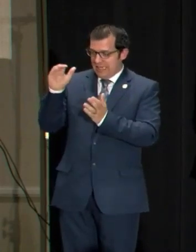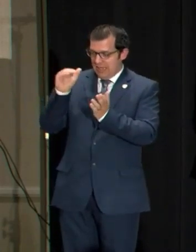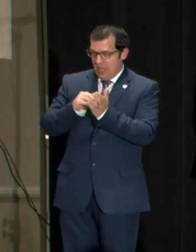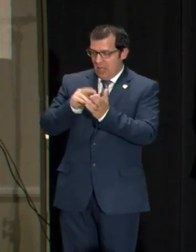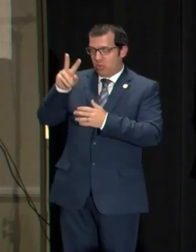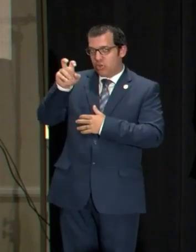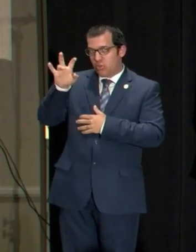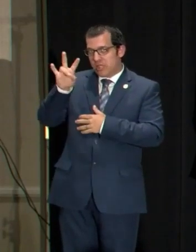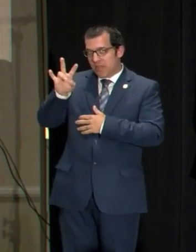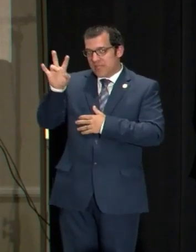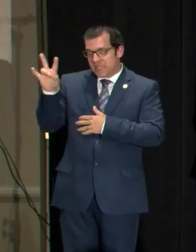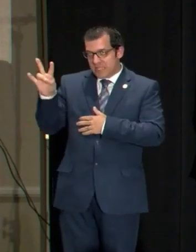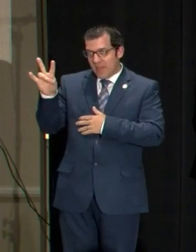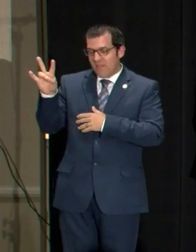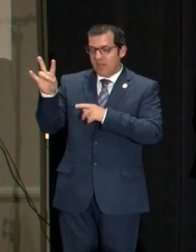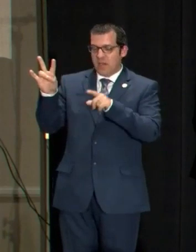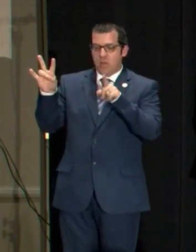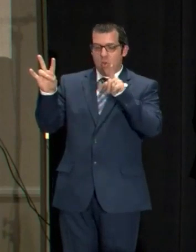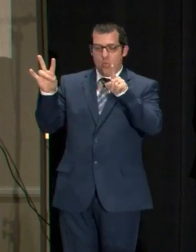6,277 cases,